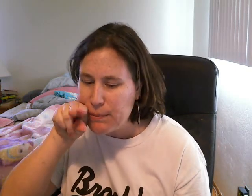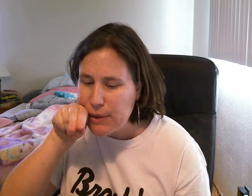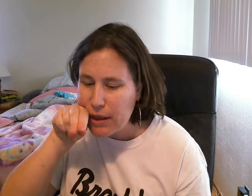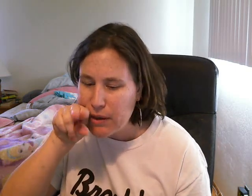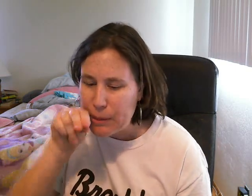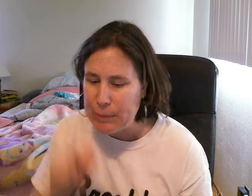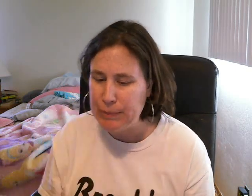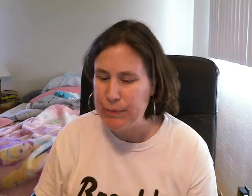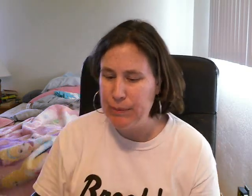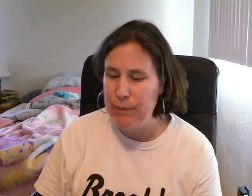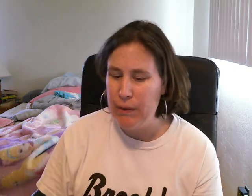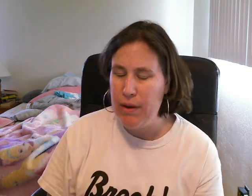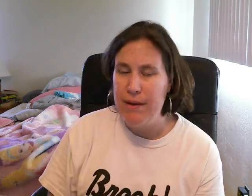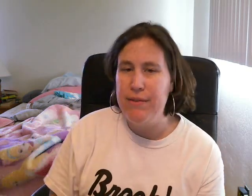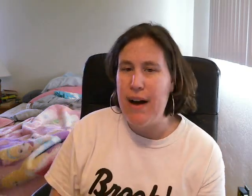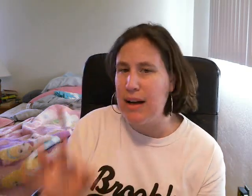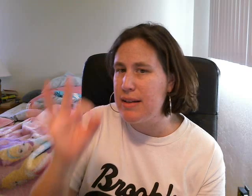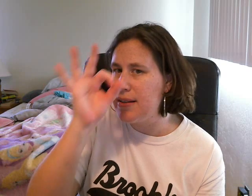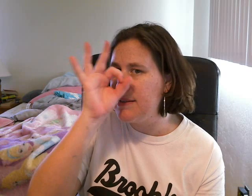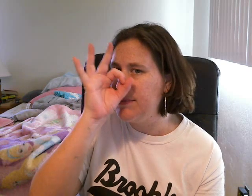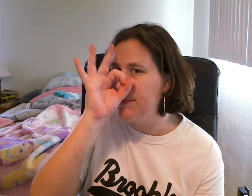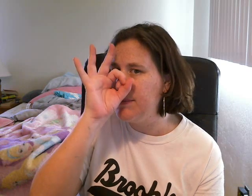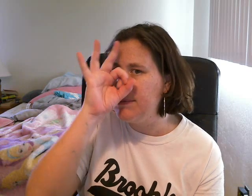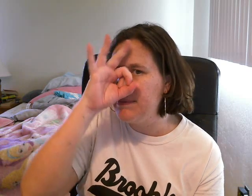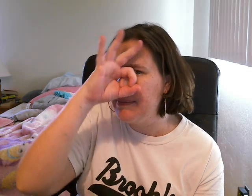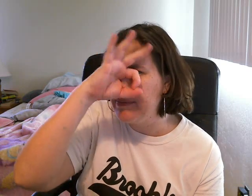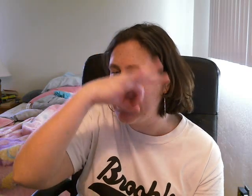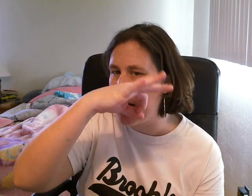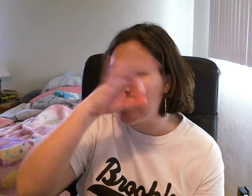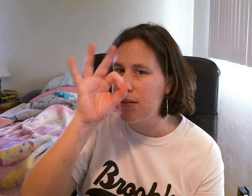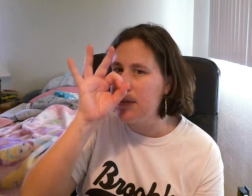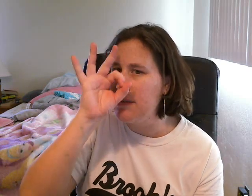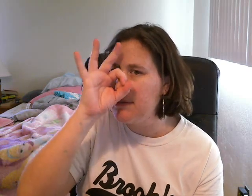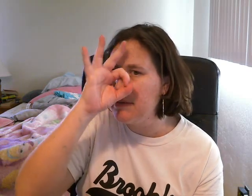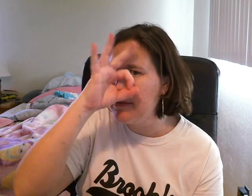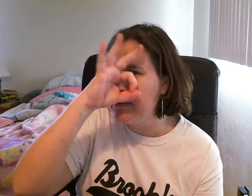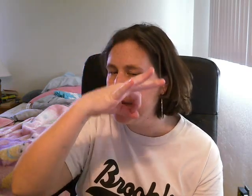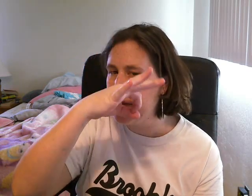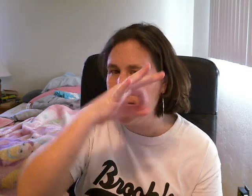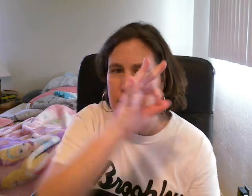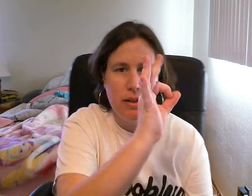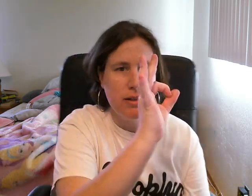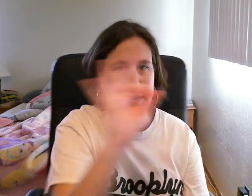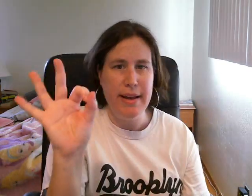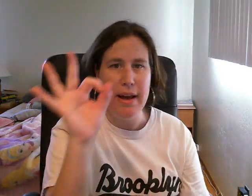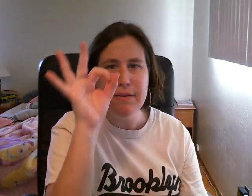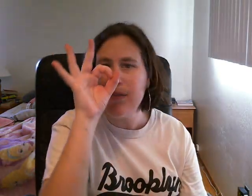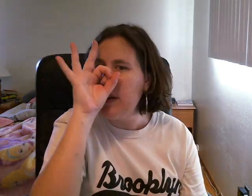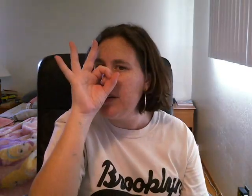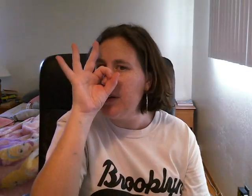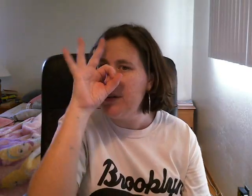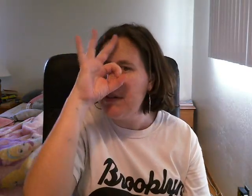Duck. Fox. Fox. Fox. an F on your nose.